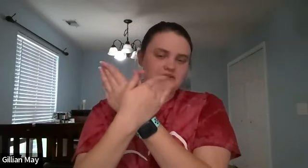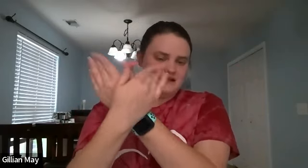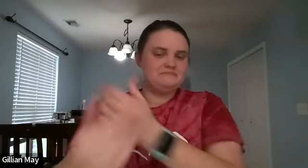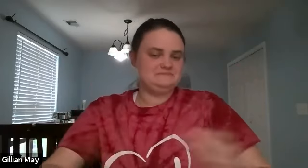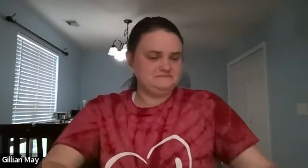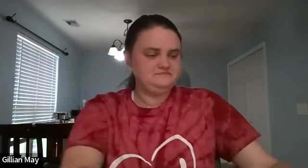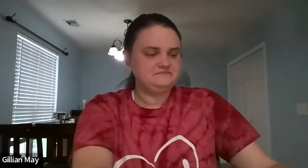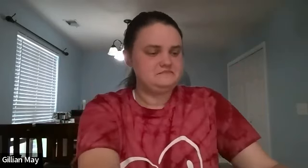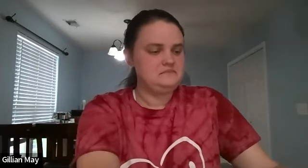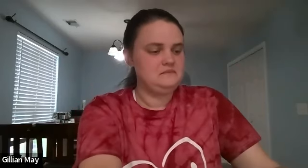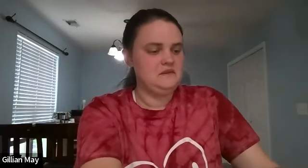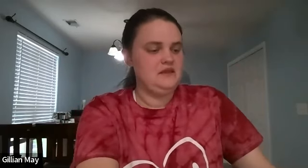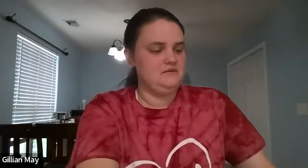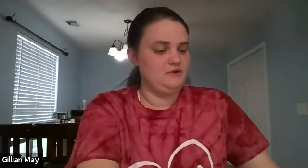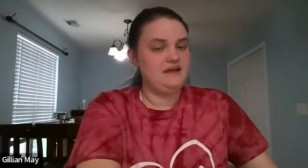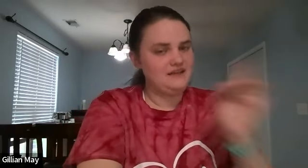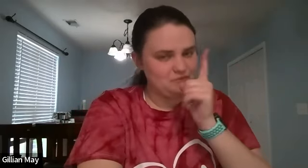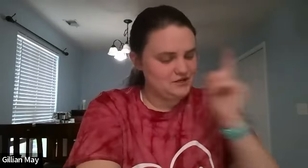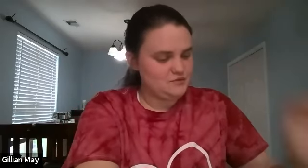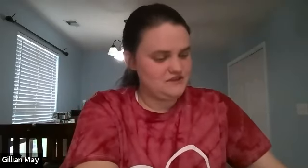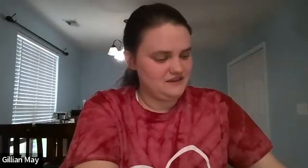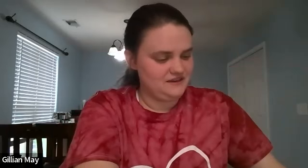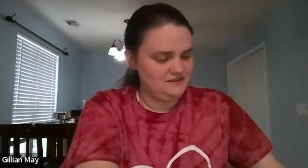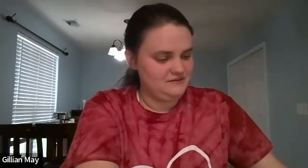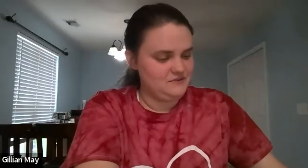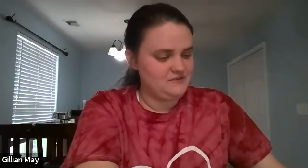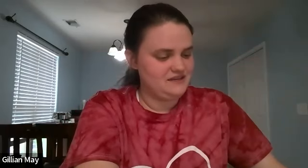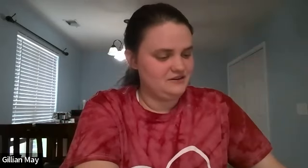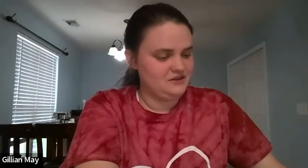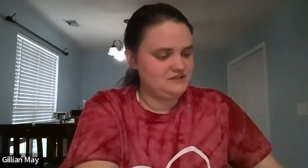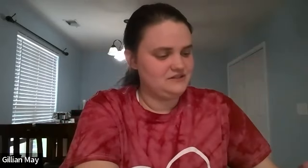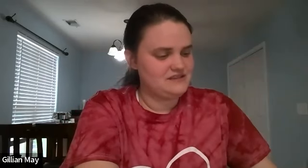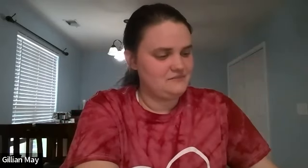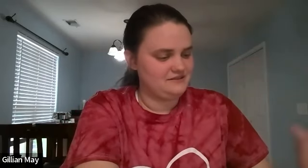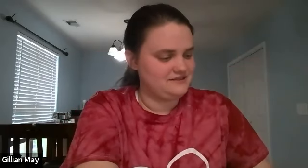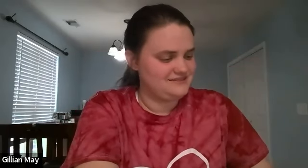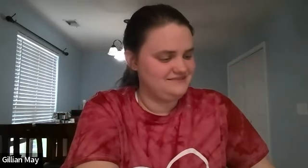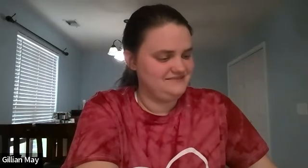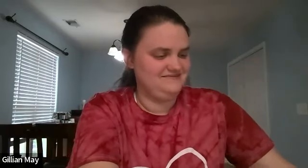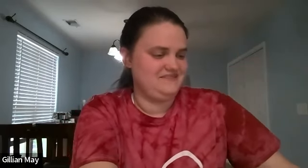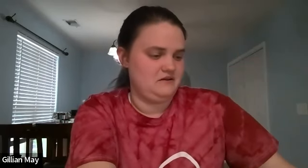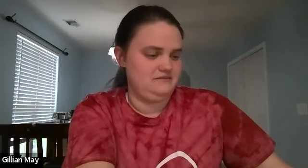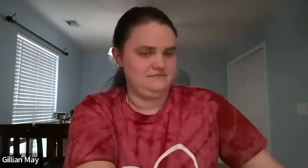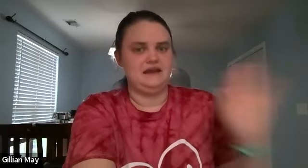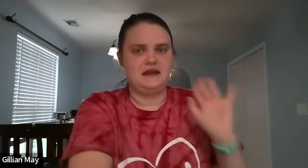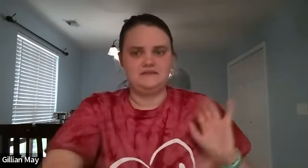butterfly. But I like where you were thinking. It made me get on a good little topic on this. All right, got to add that one